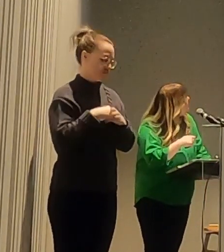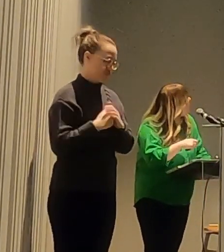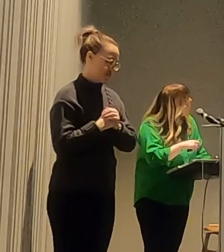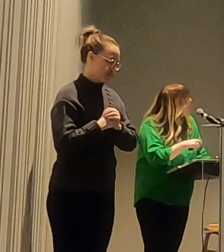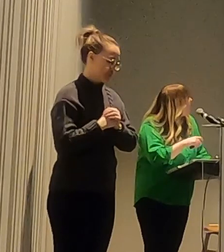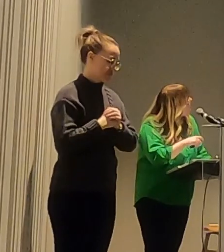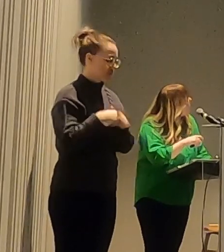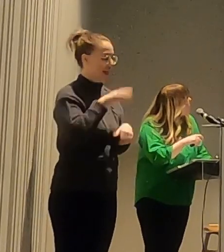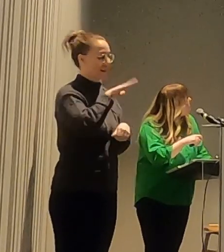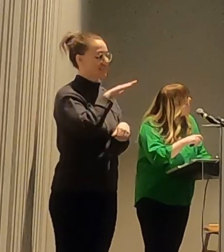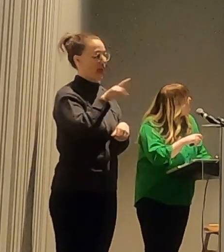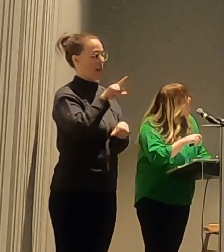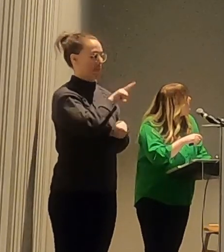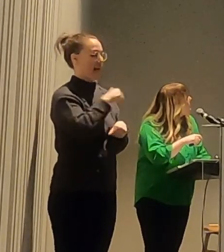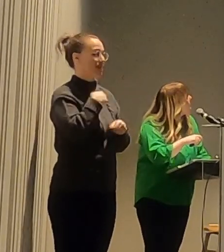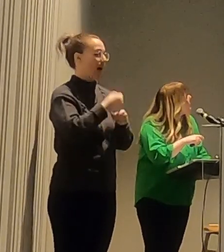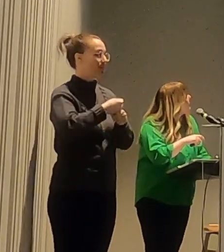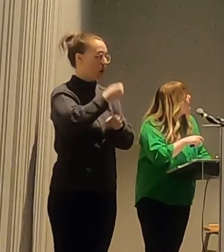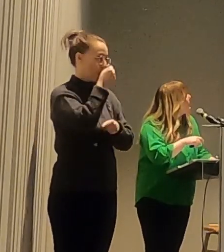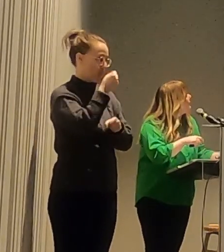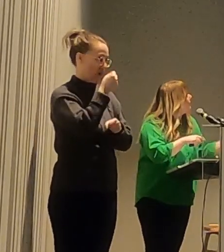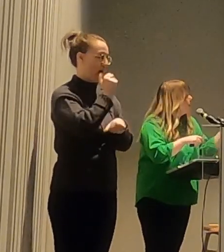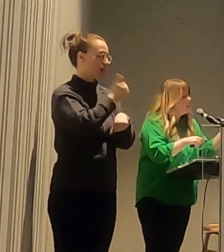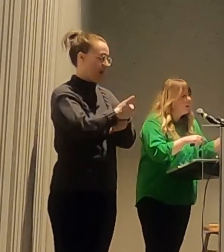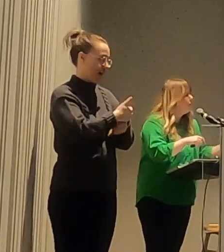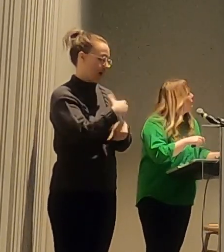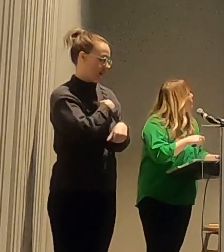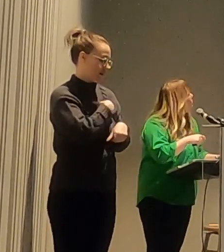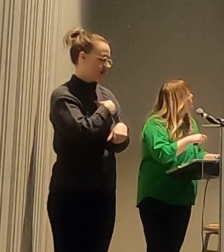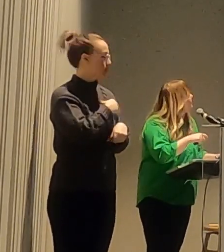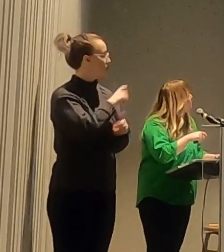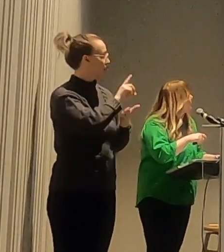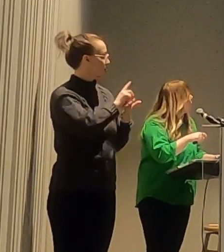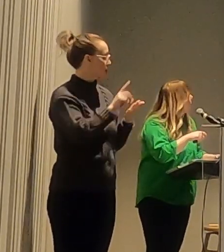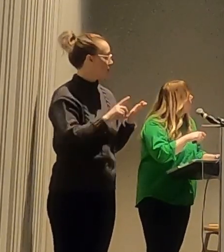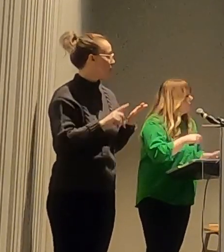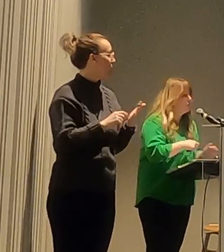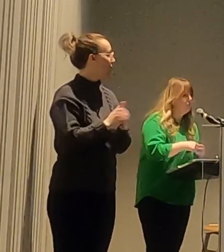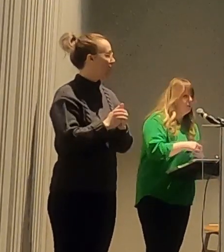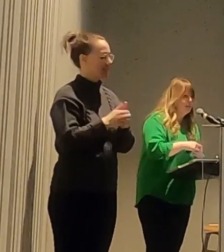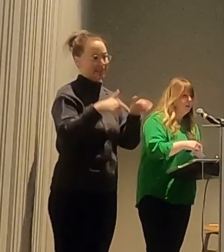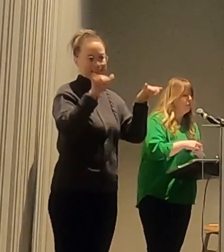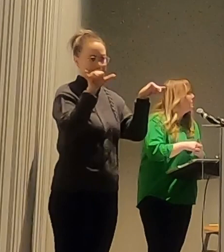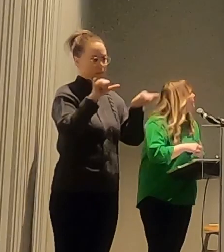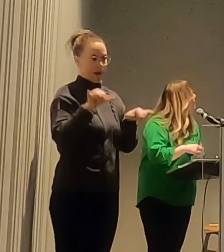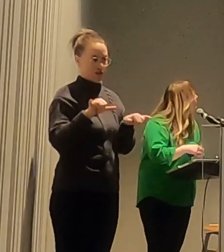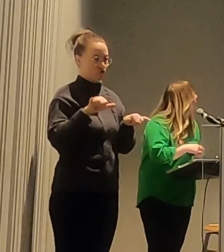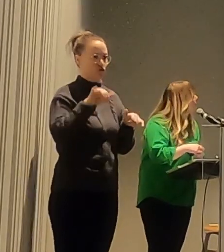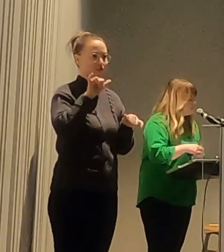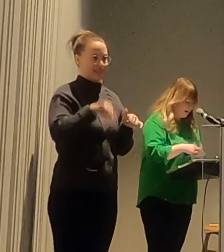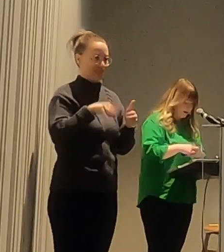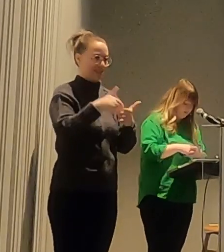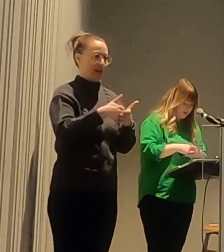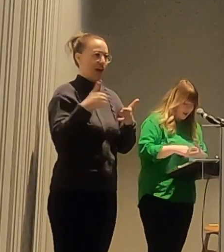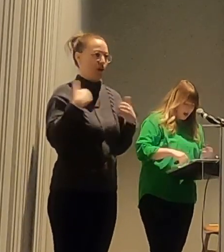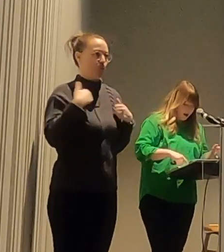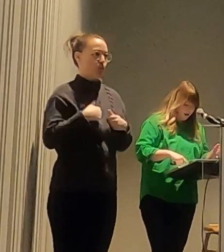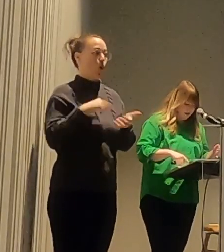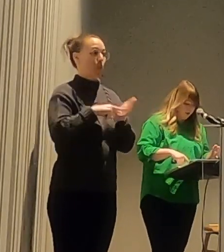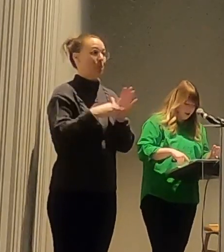here, we have the umbrella, which is located here, and again, like the other robe, is symmetrical, so we would see it repeated on the other